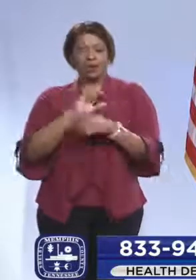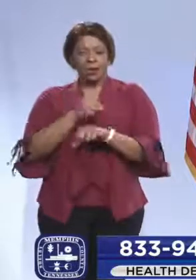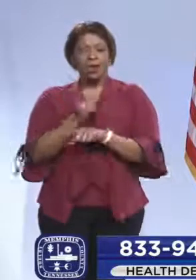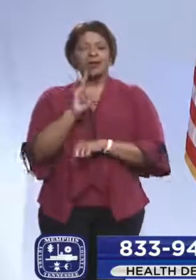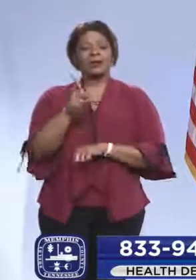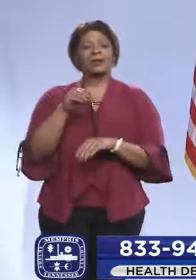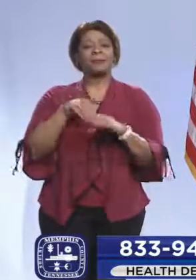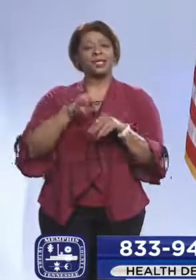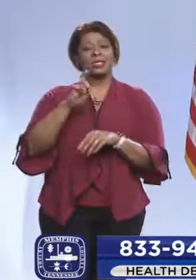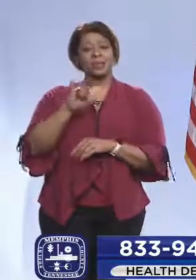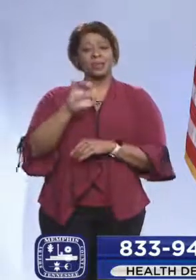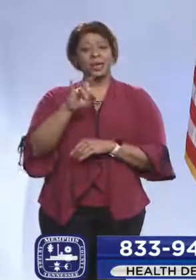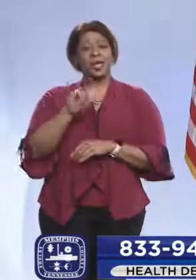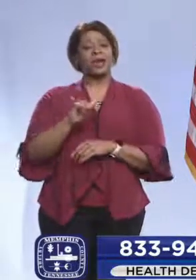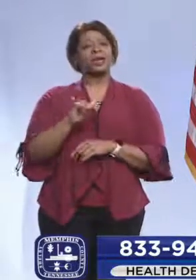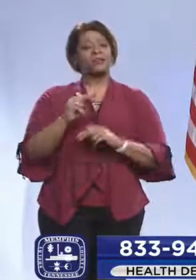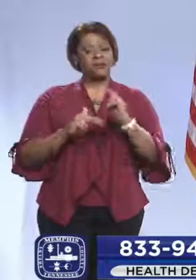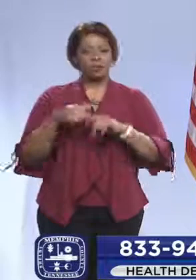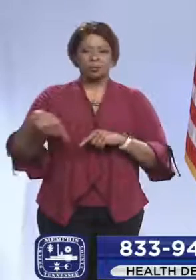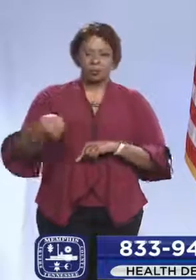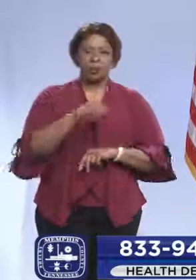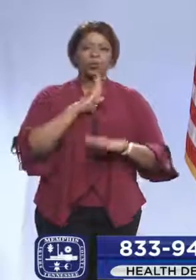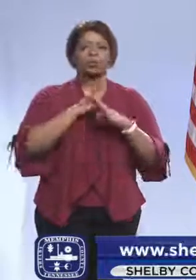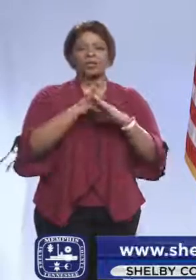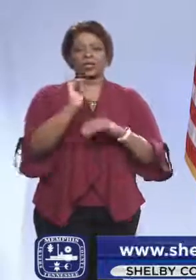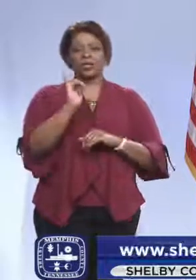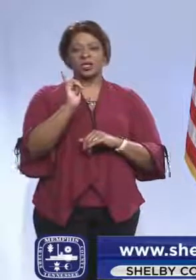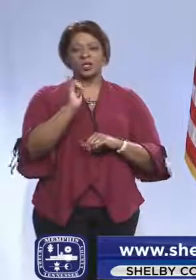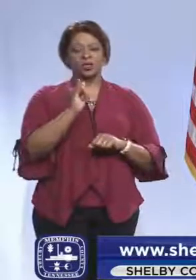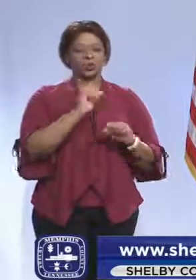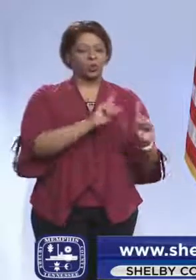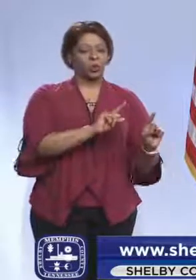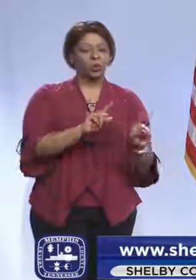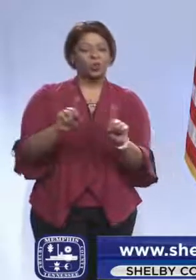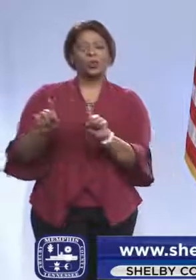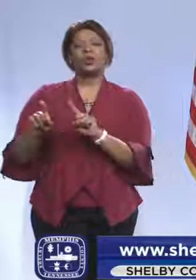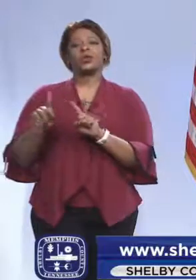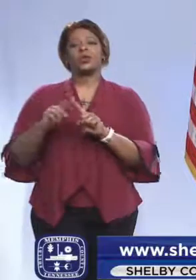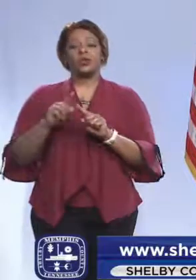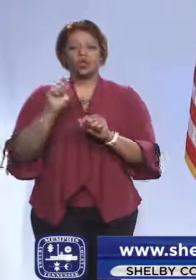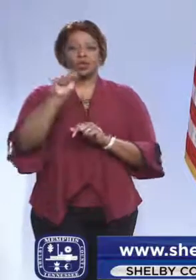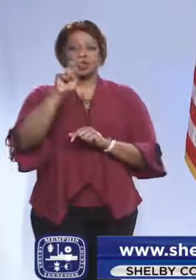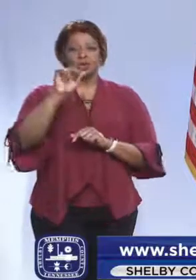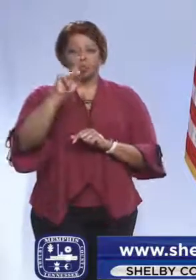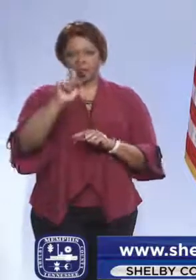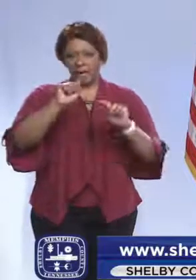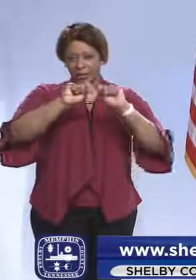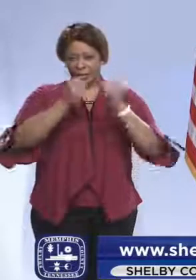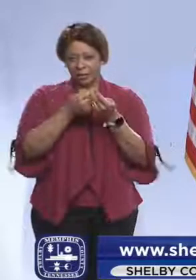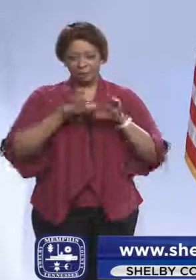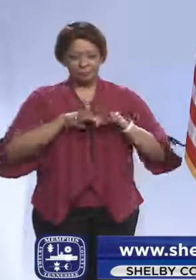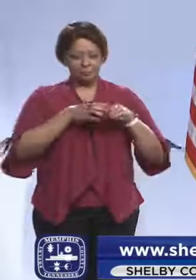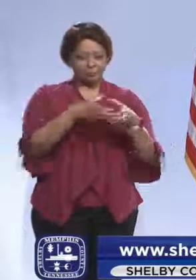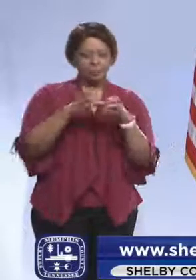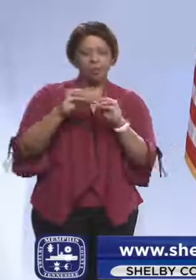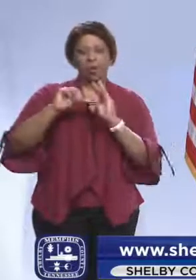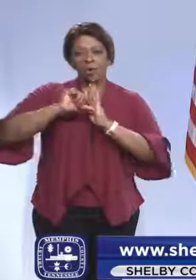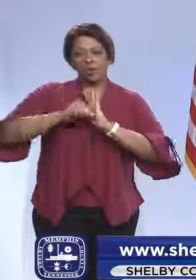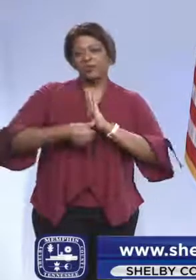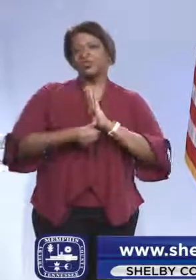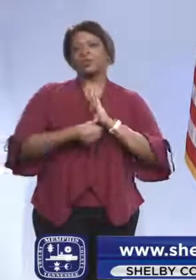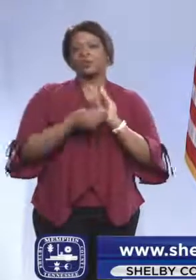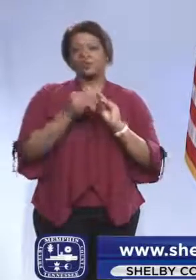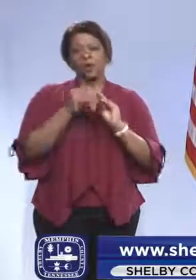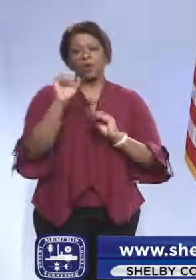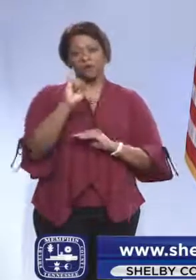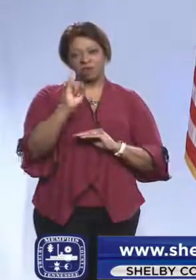County facility is protected. So you would approach those vulnerable settings with a strike team with a significant more emphasis on